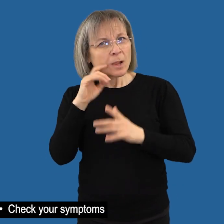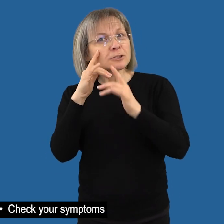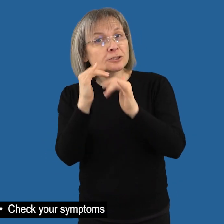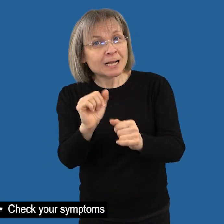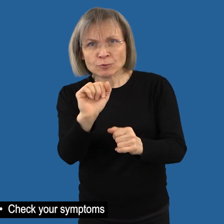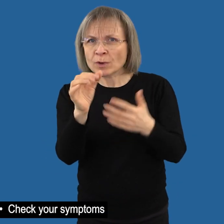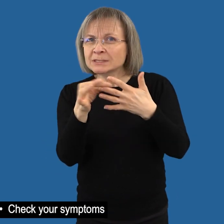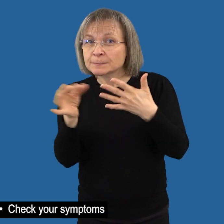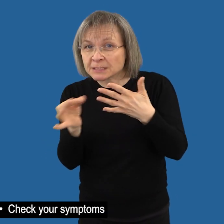Check your symptoms.